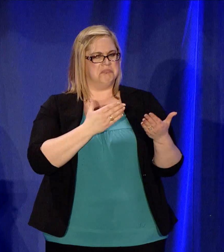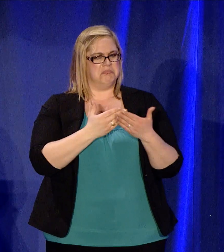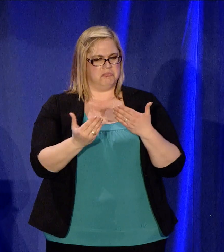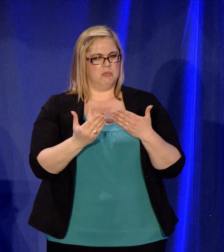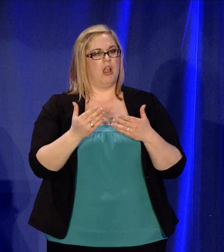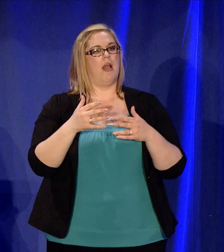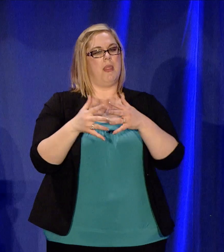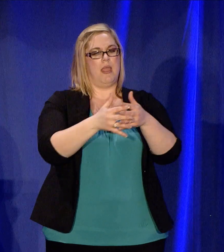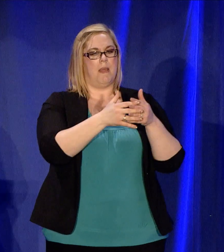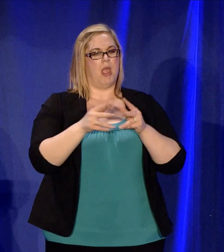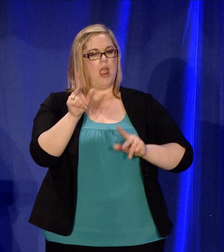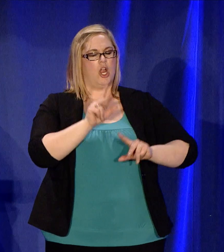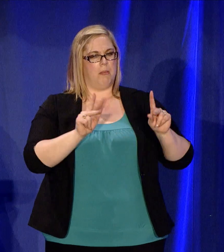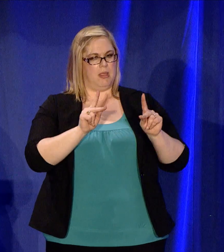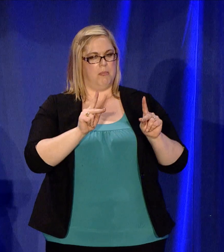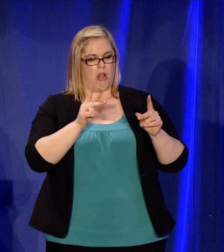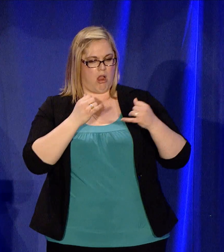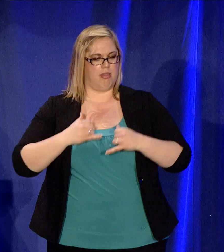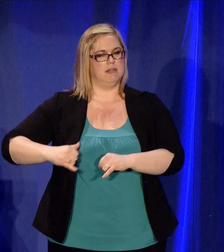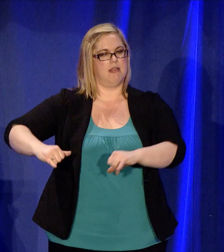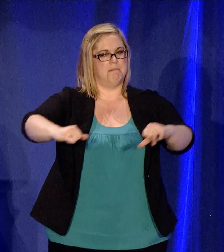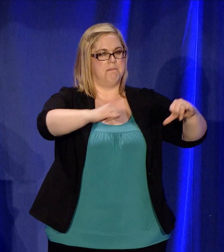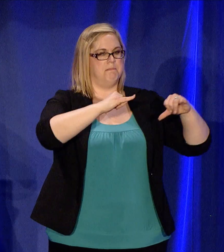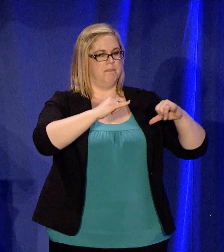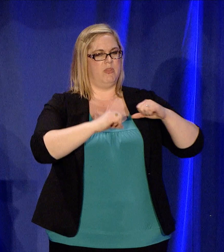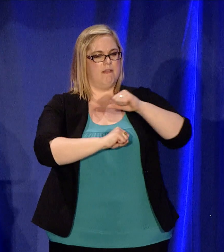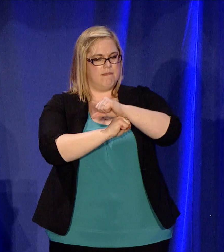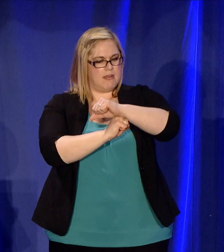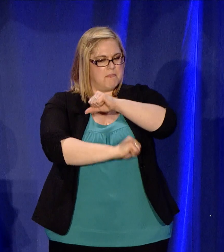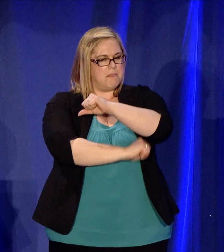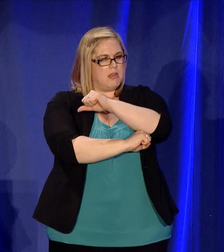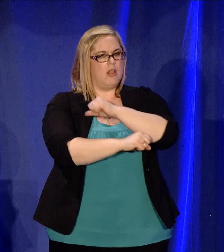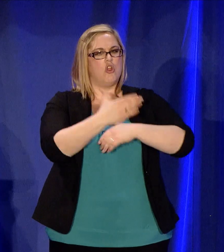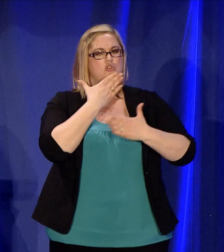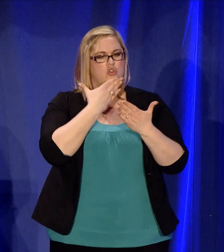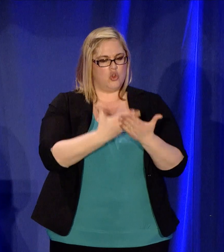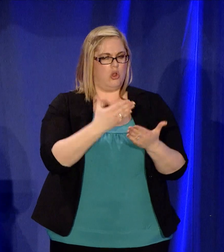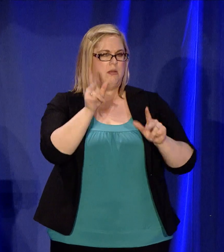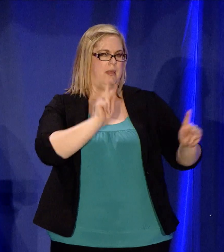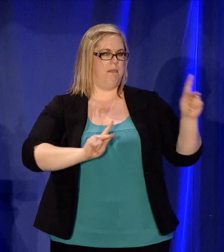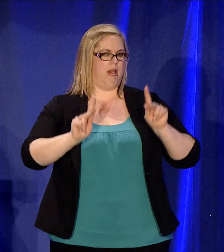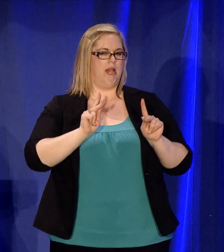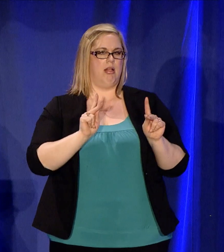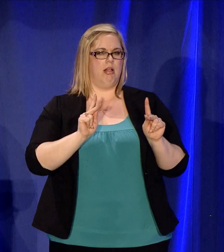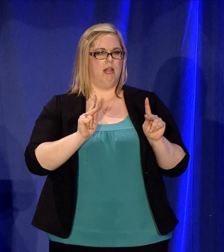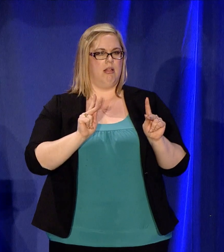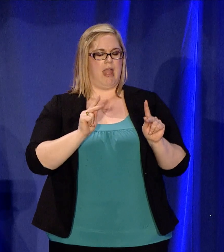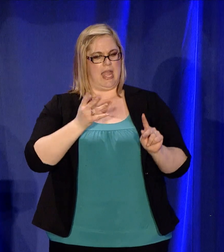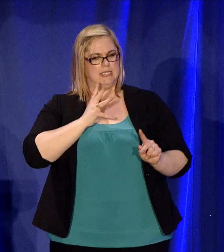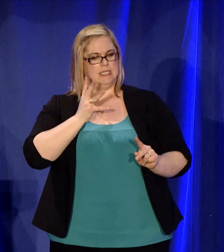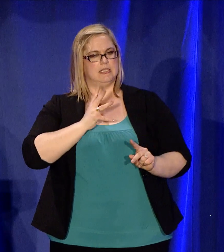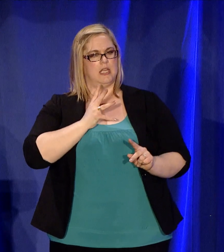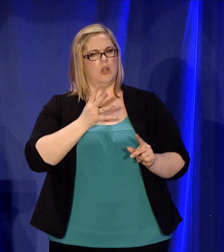the American people are the same, all fundamentally good and decent. We all want the best